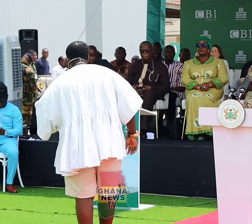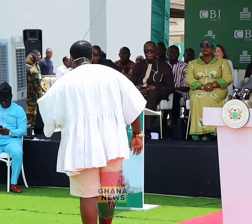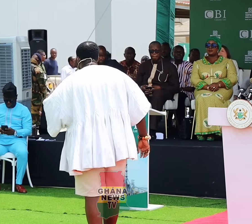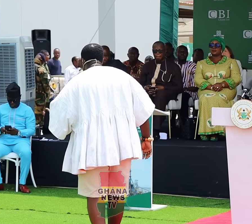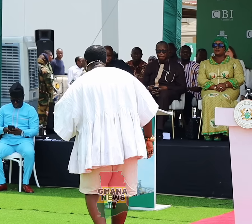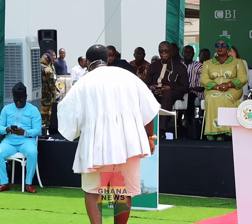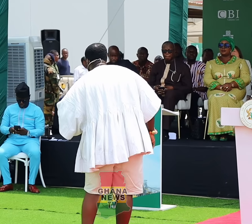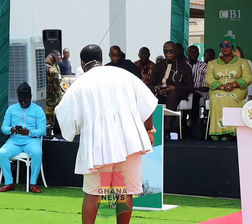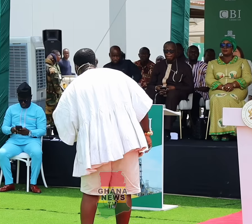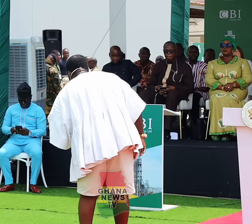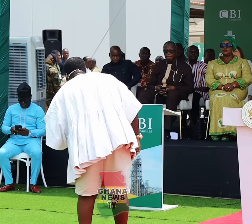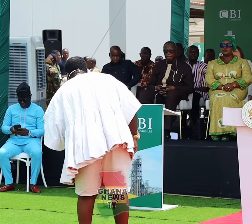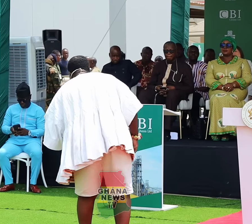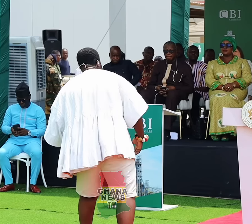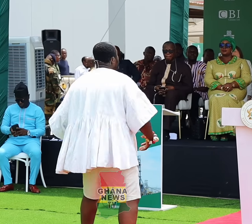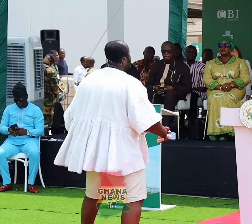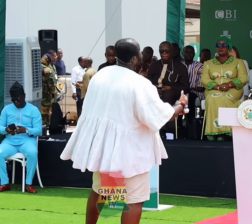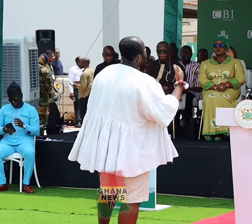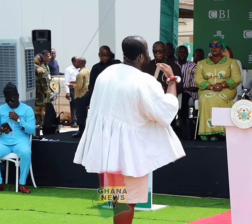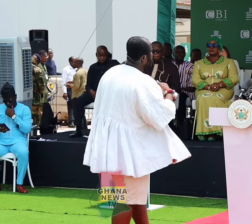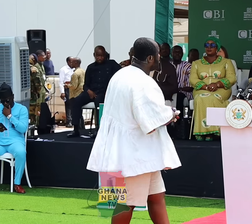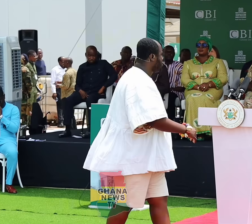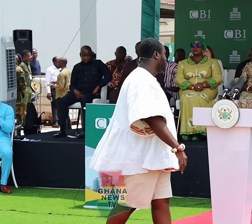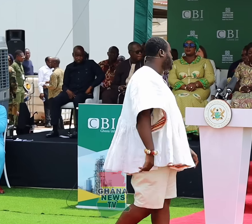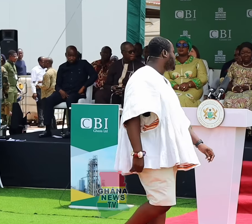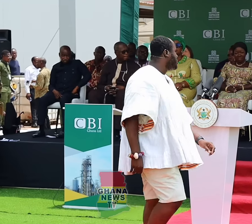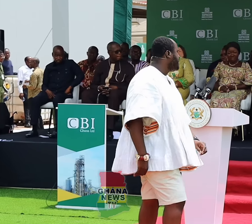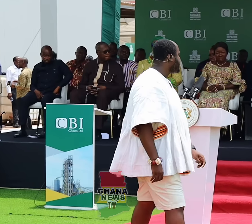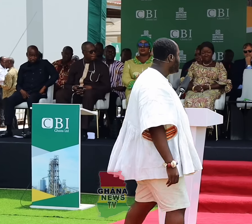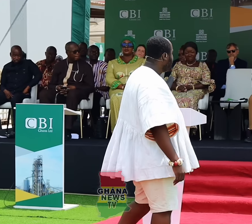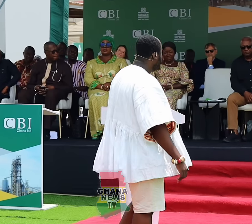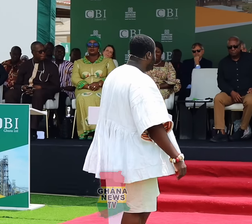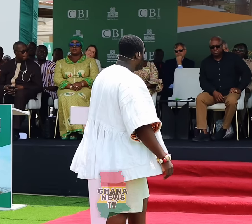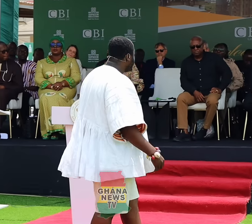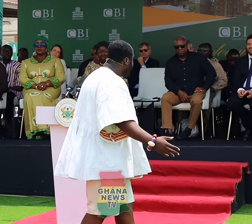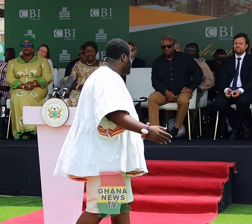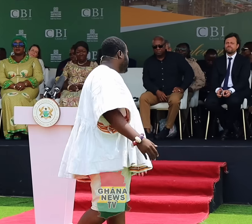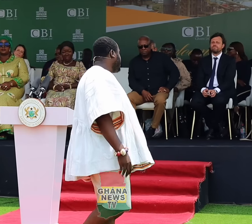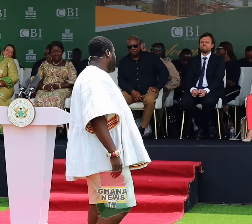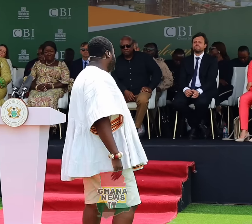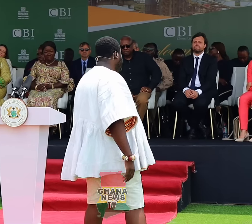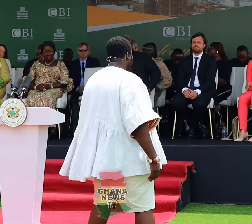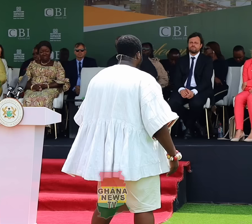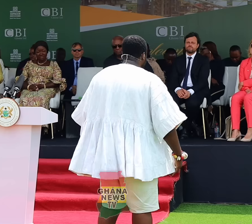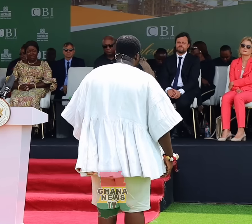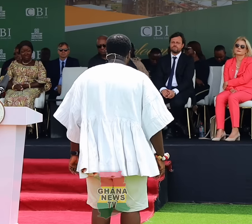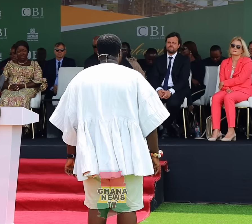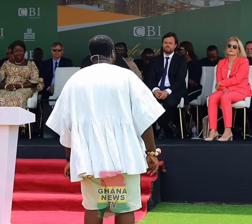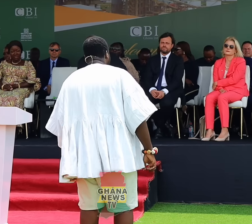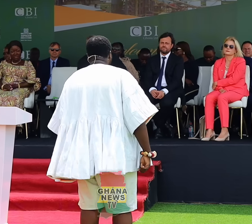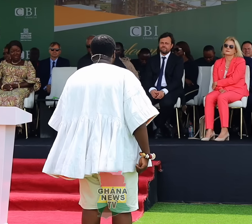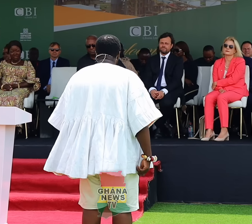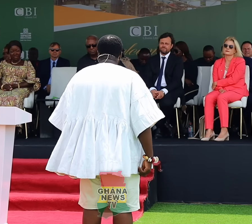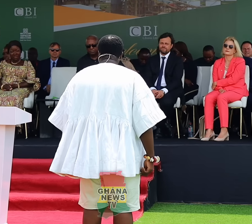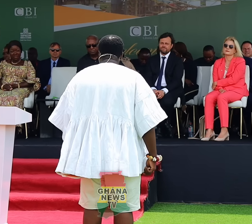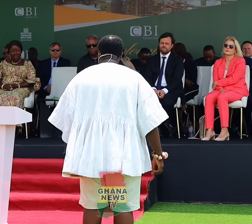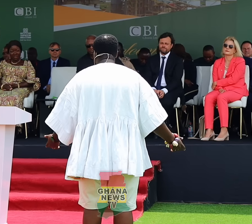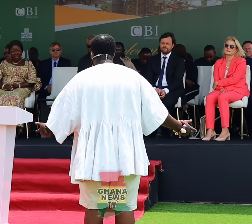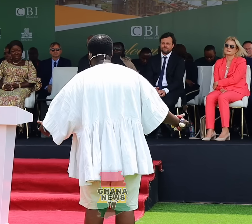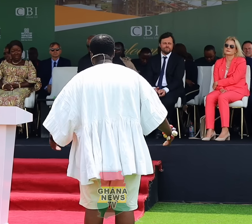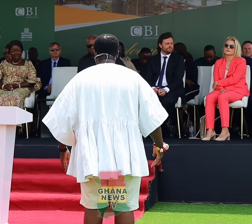elders said, your dinner sermon can be, he who owns the matter must also speak. For none of this can happen if we wake up one